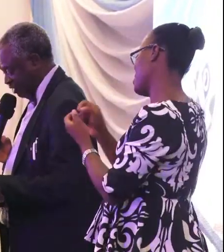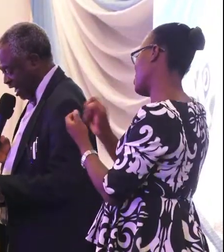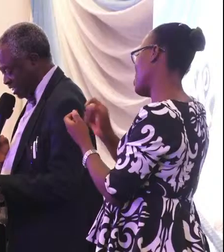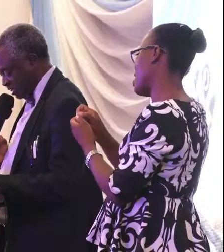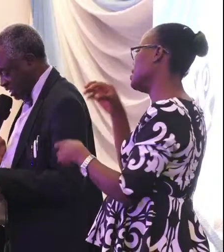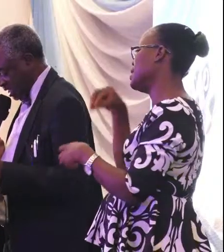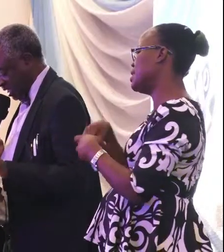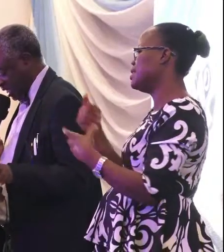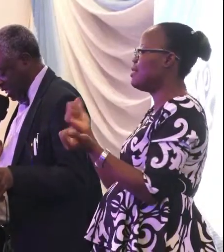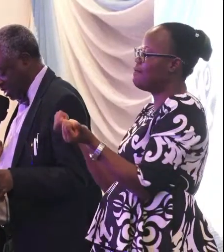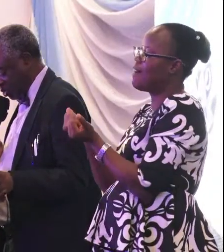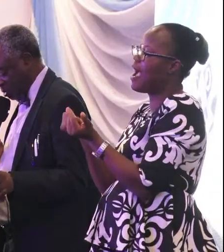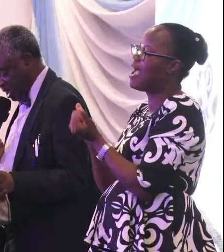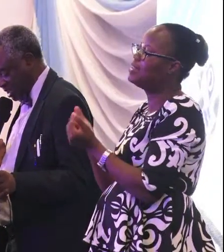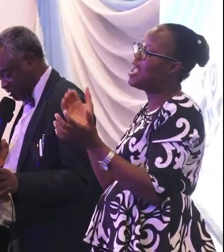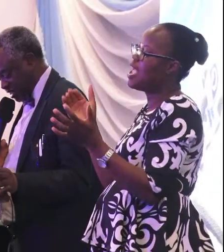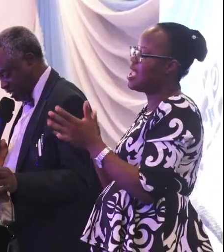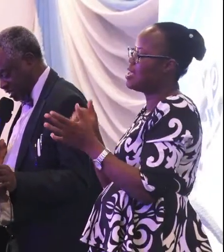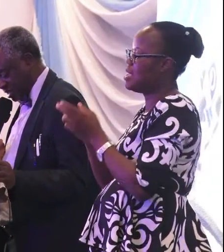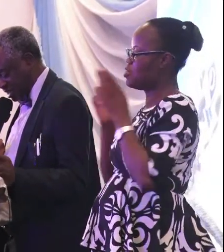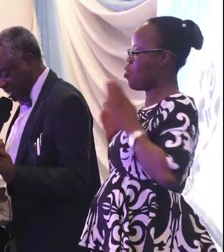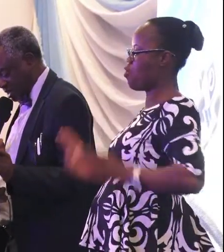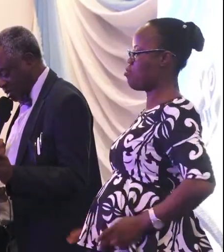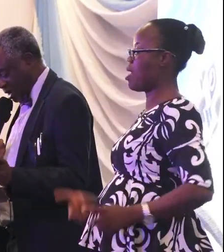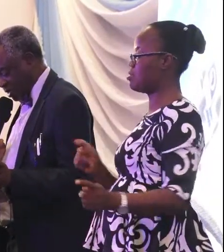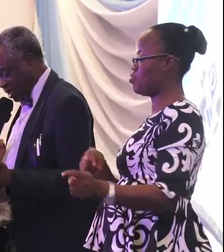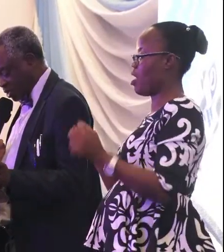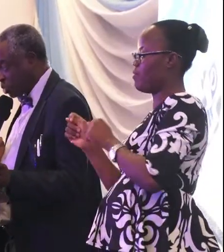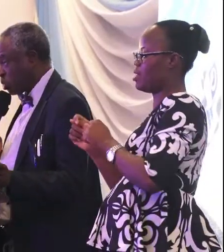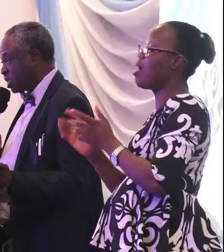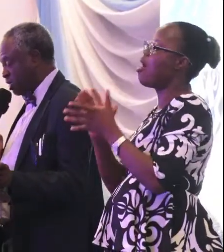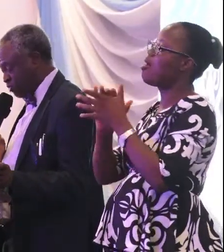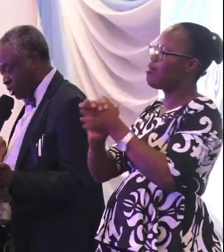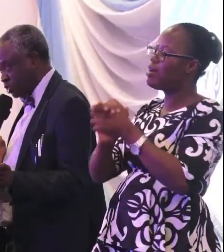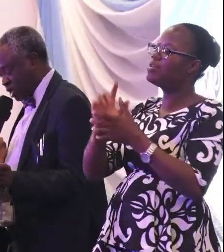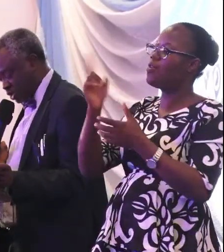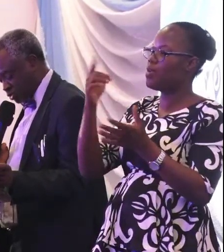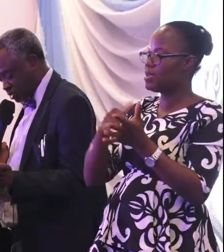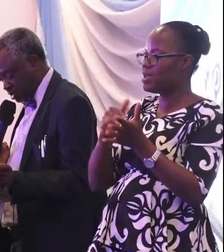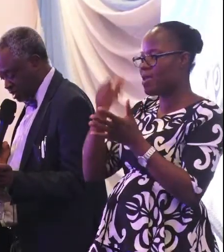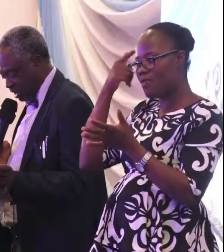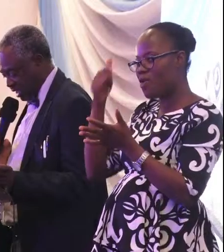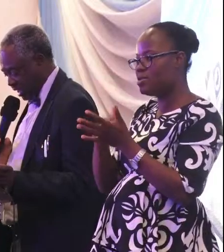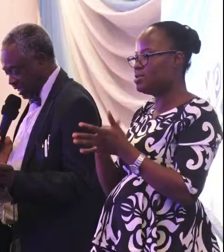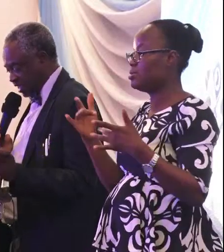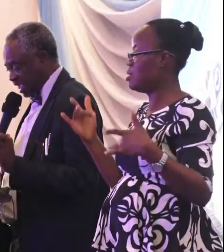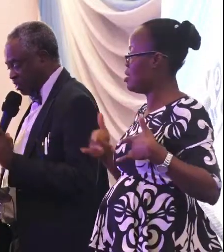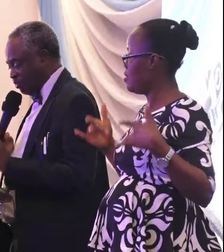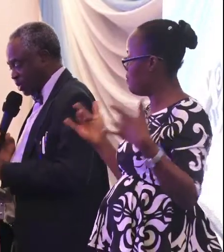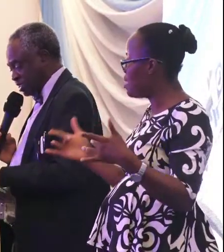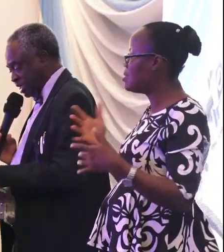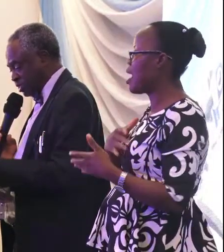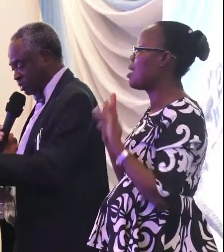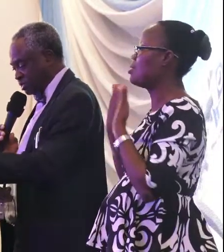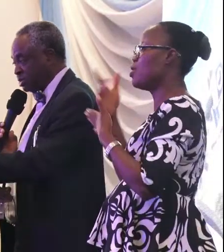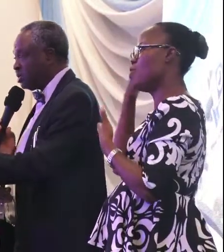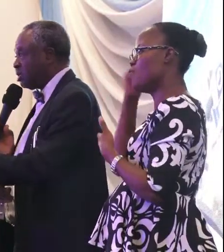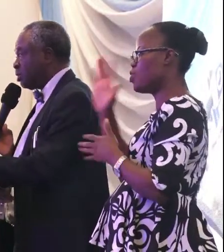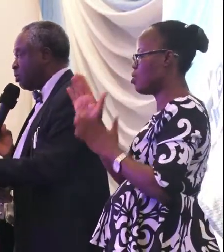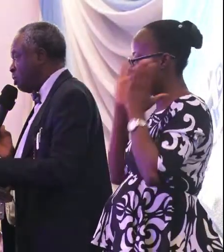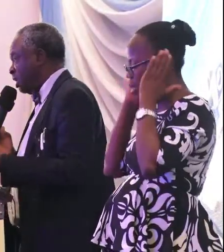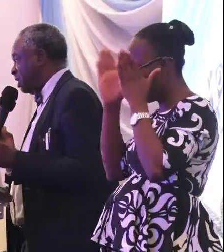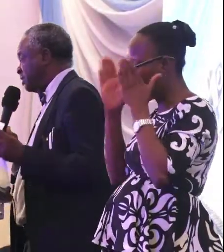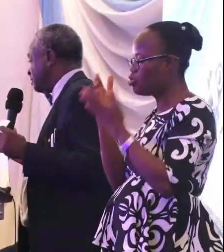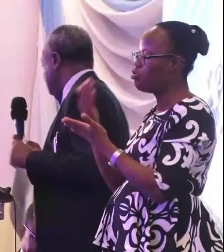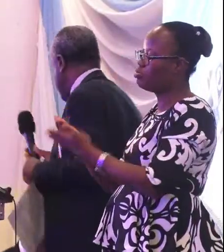the fight against human trafficking. Congratulations once again for this occasion, and thank you for your attention.